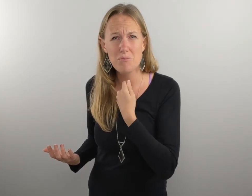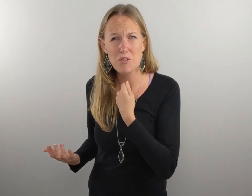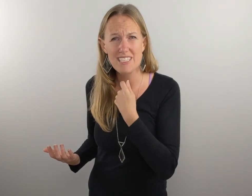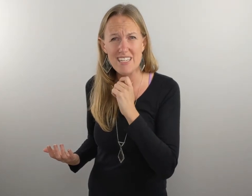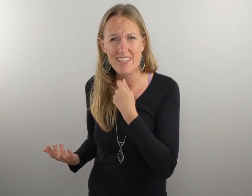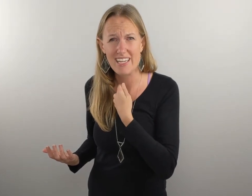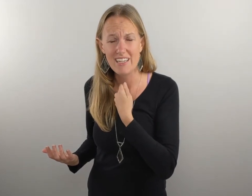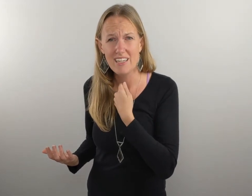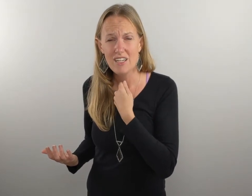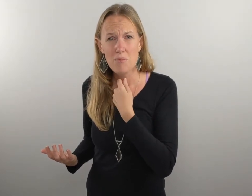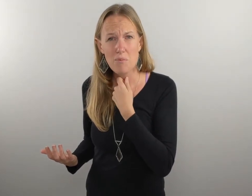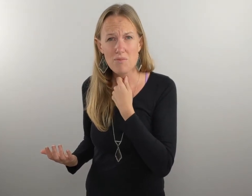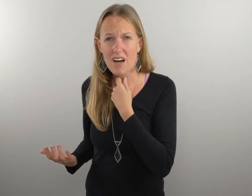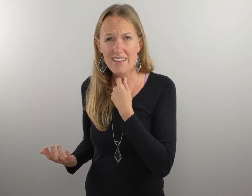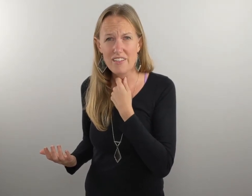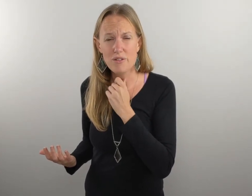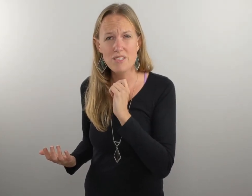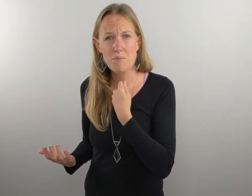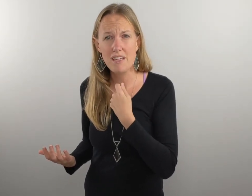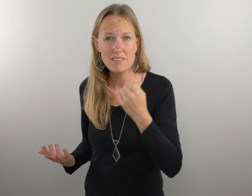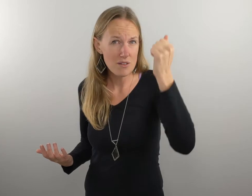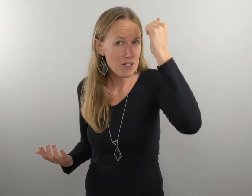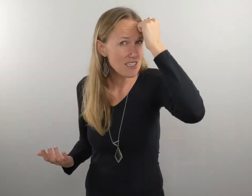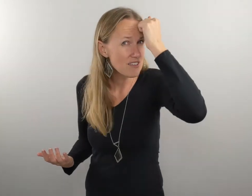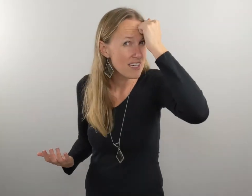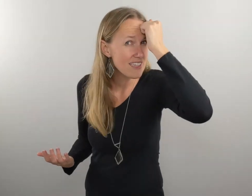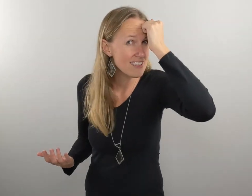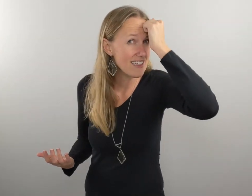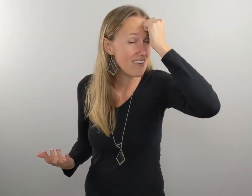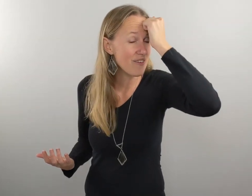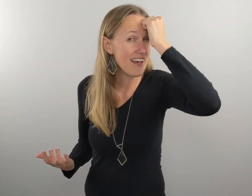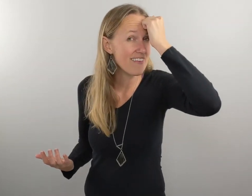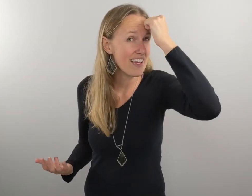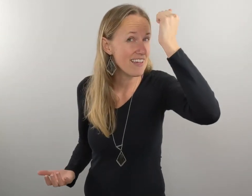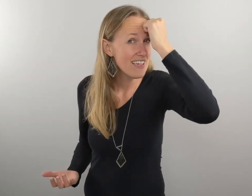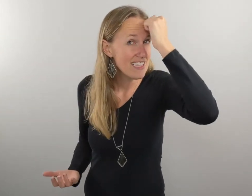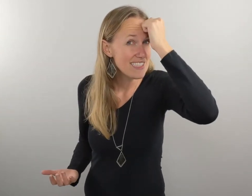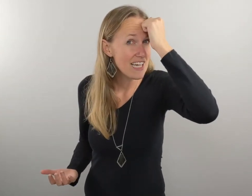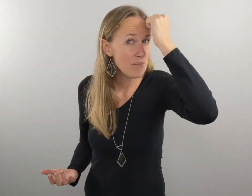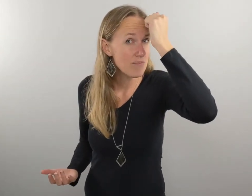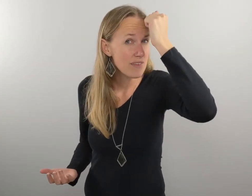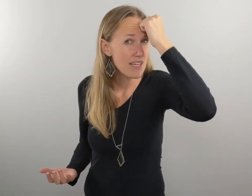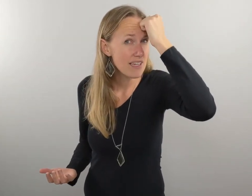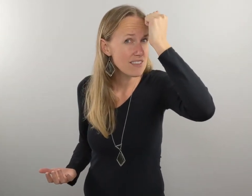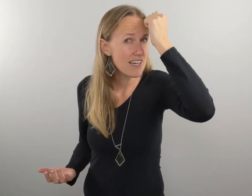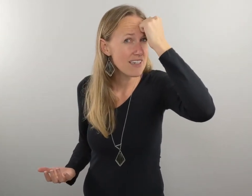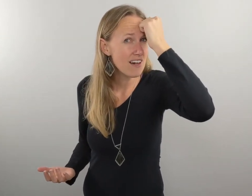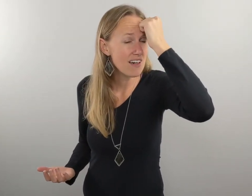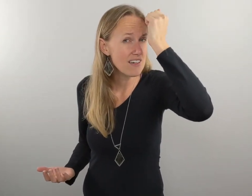a TV, not that you don't speak. So we're gonna do this on your forehead, okay? Dumb, okay? So you kind of knock on your